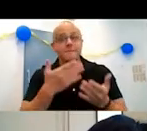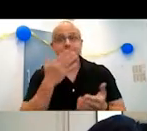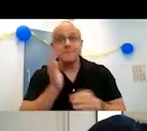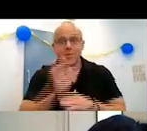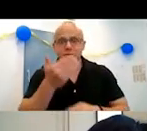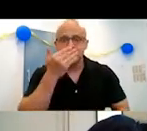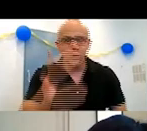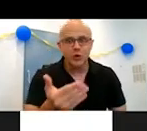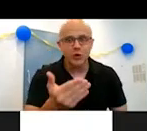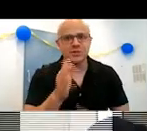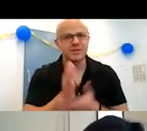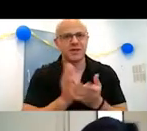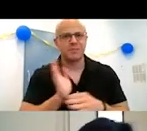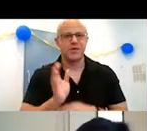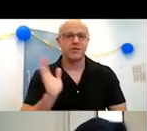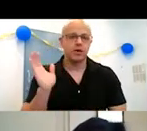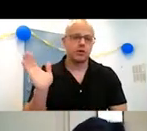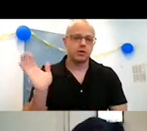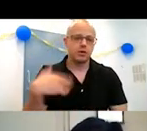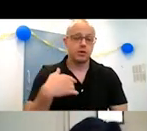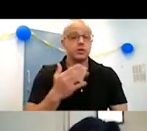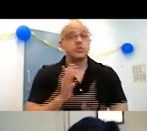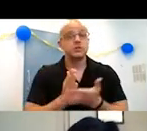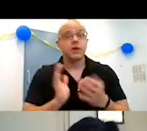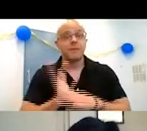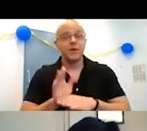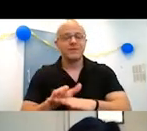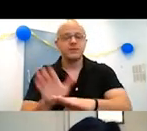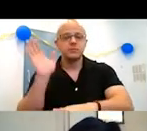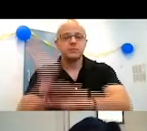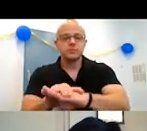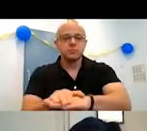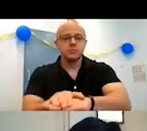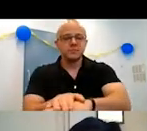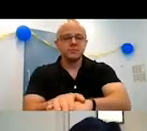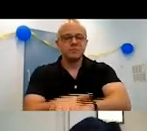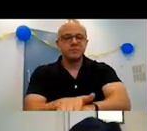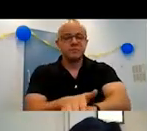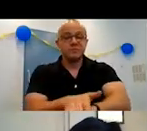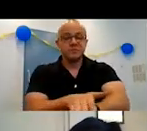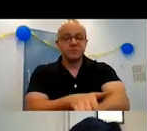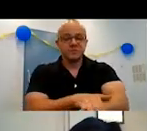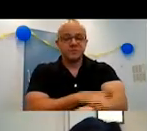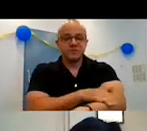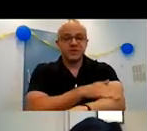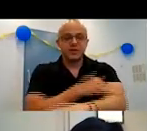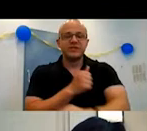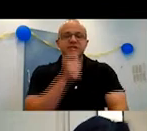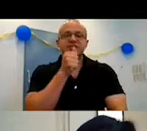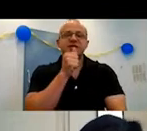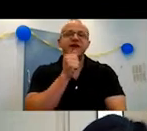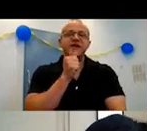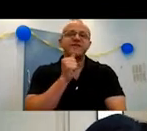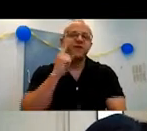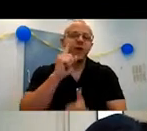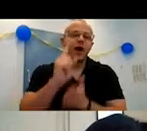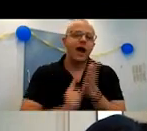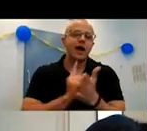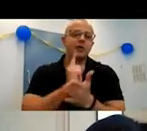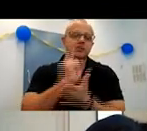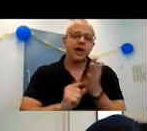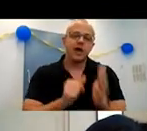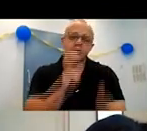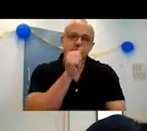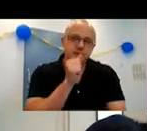We tend to watch movies. Some are good, some are really boring, and some are extremely slow